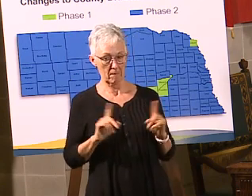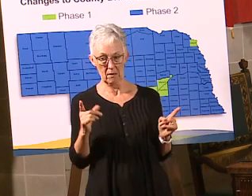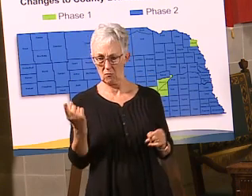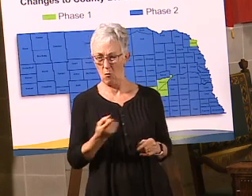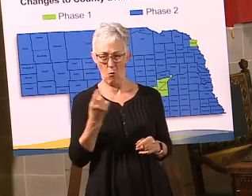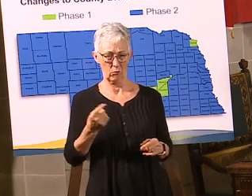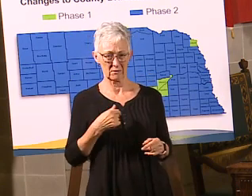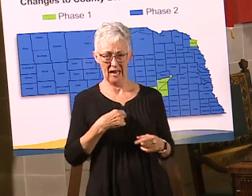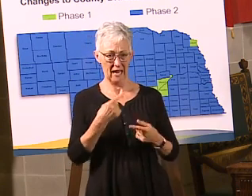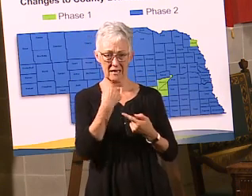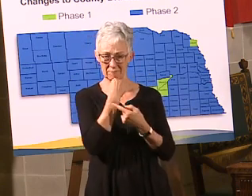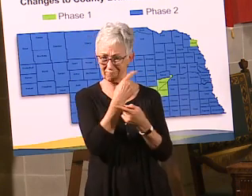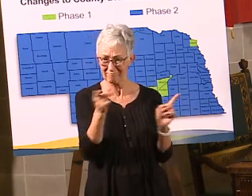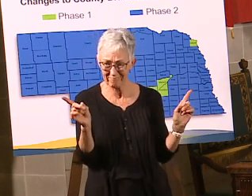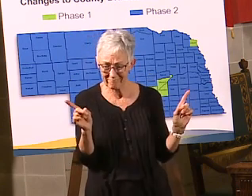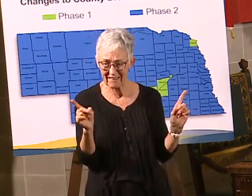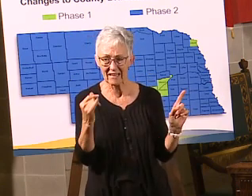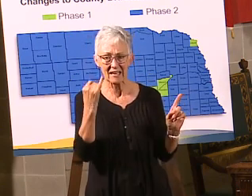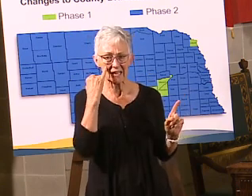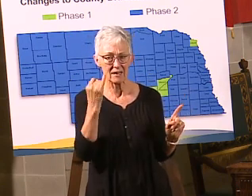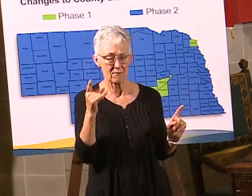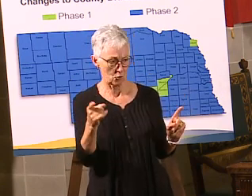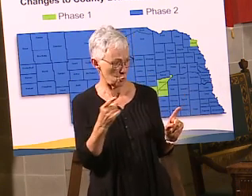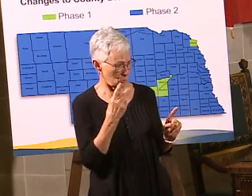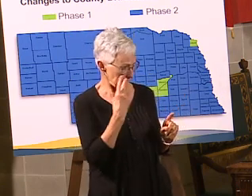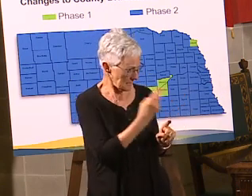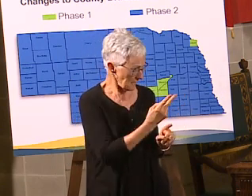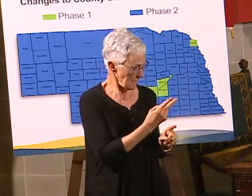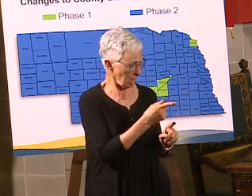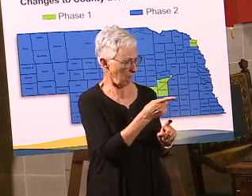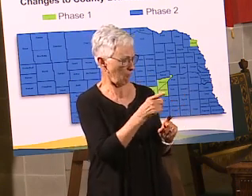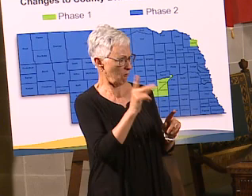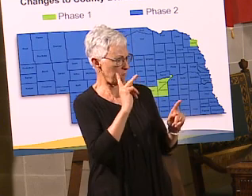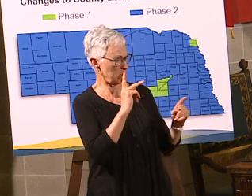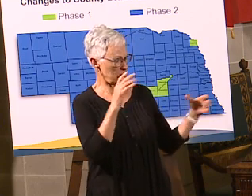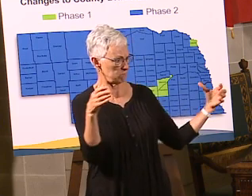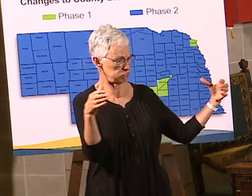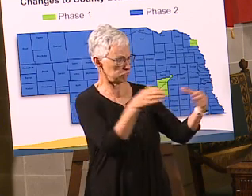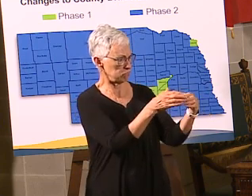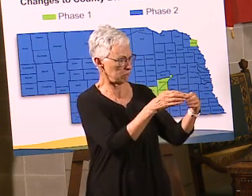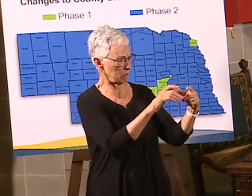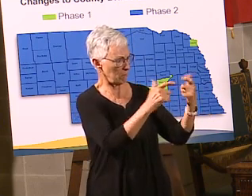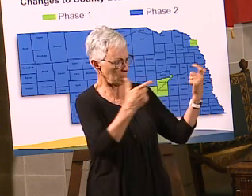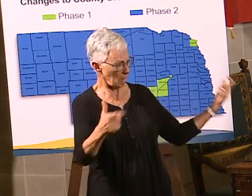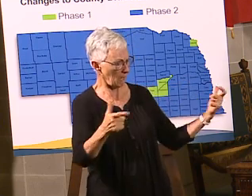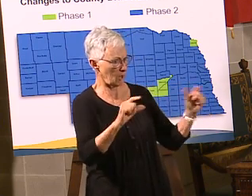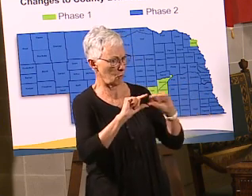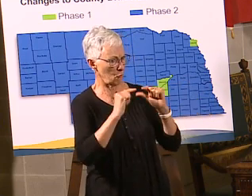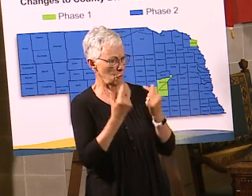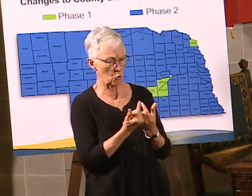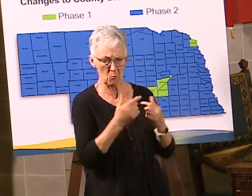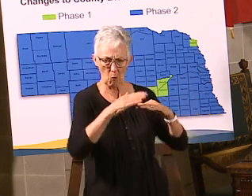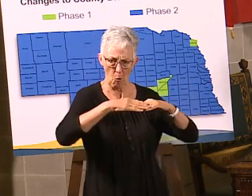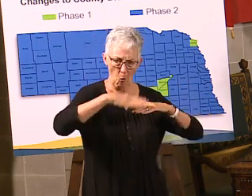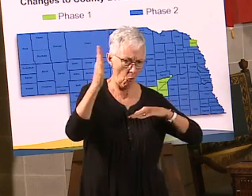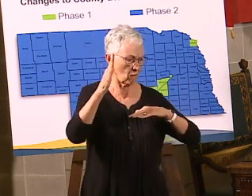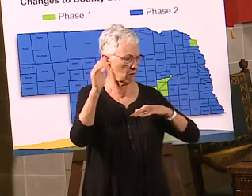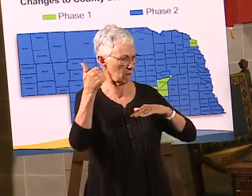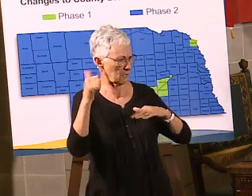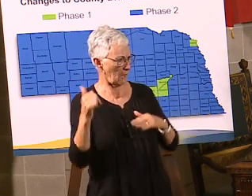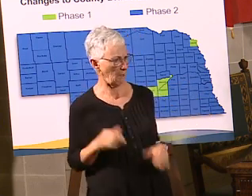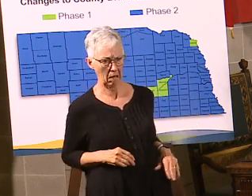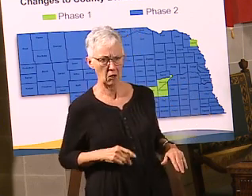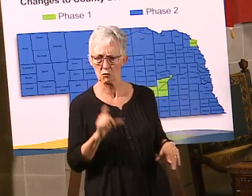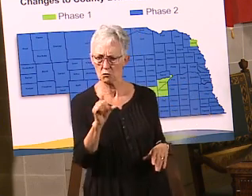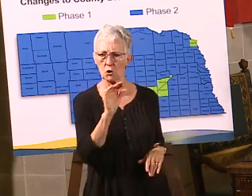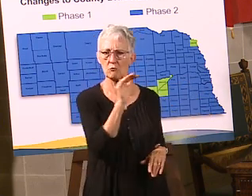said to folks is if you see somebody who could do a better job, contact that person first. Find the owner, the manager, whatever venue that is,